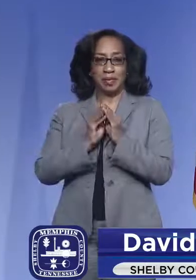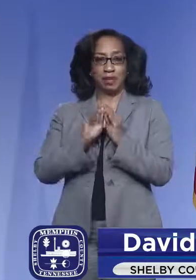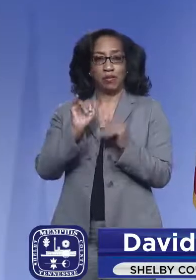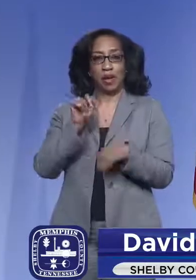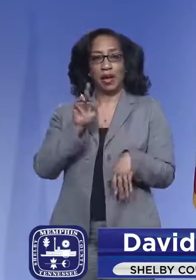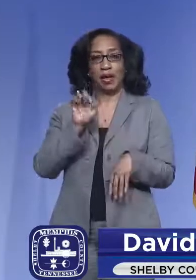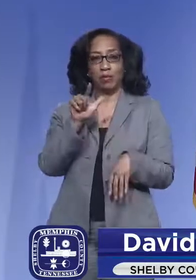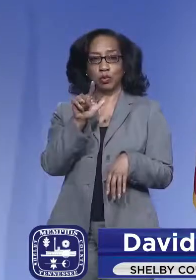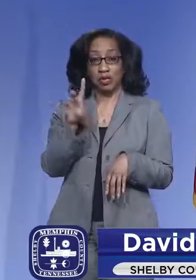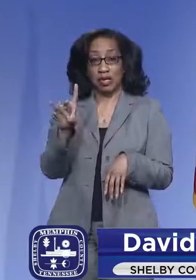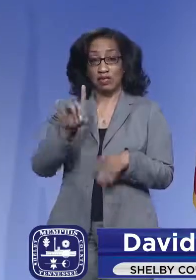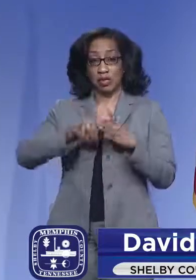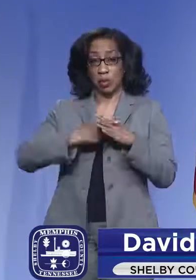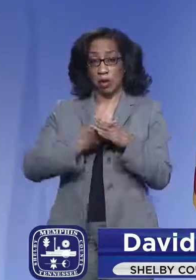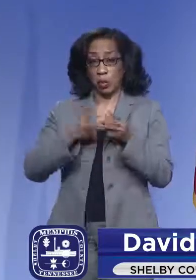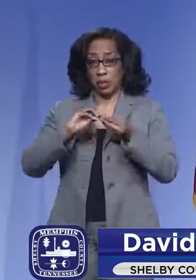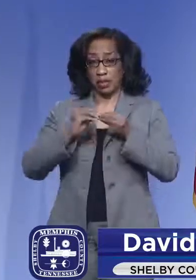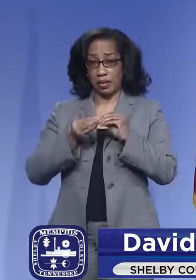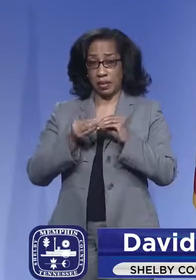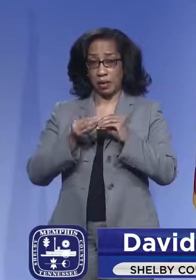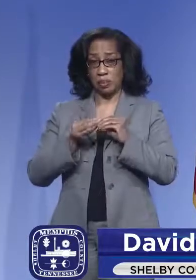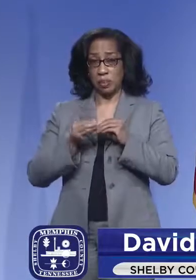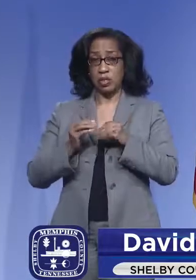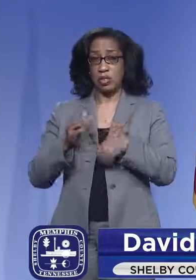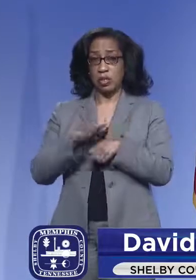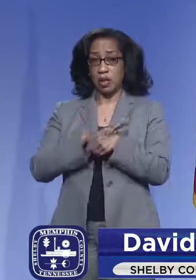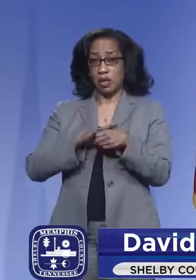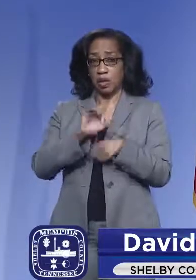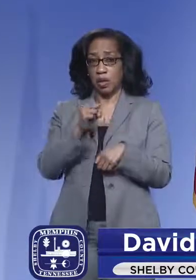with the numbers, locally in Shelby County,